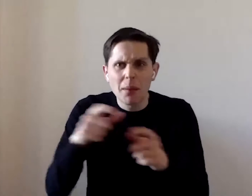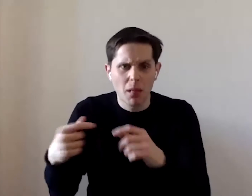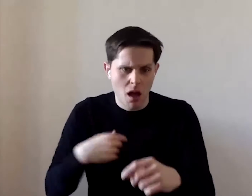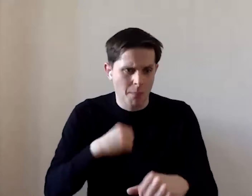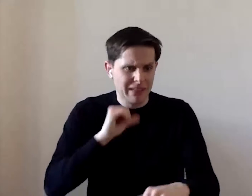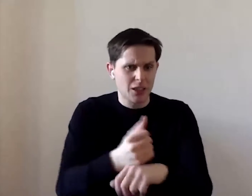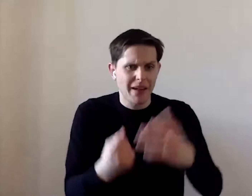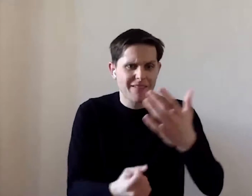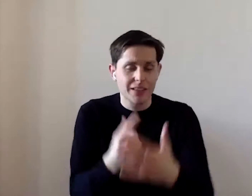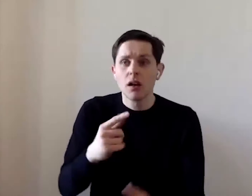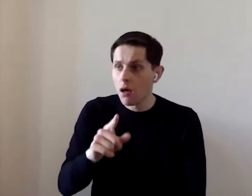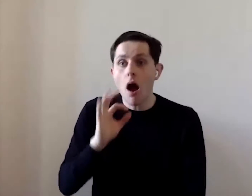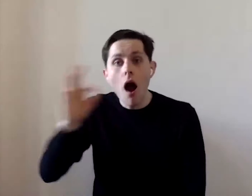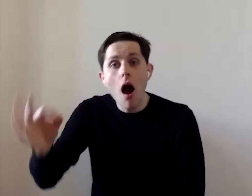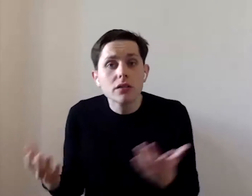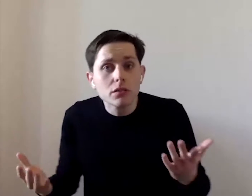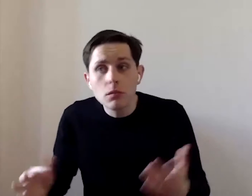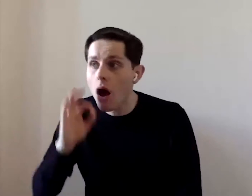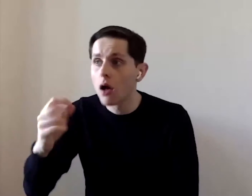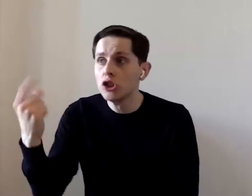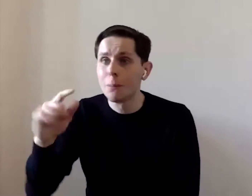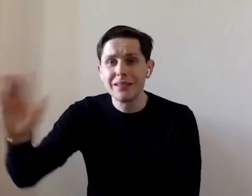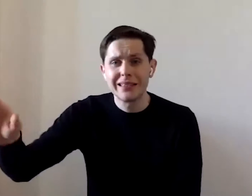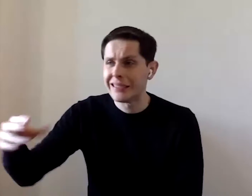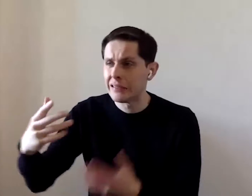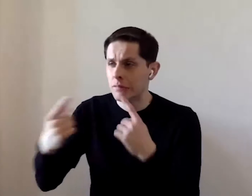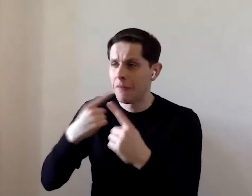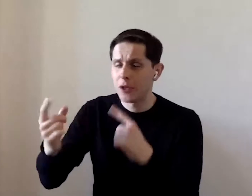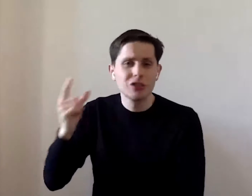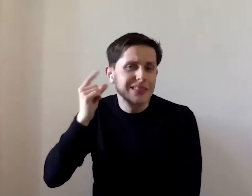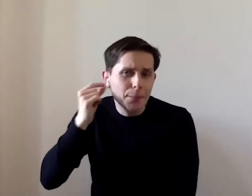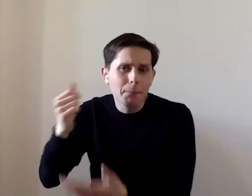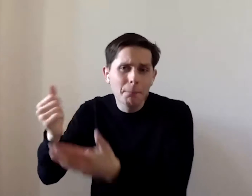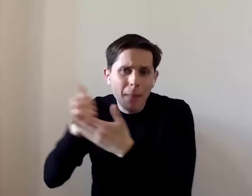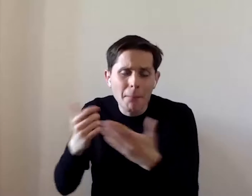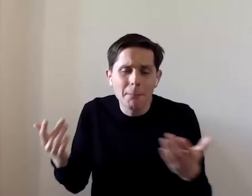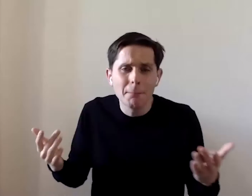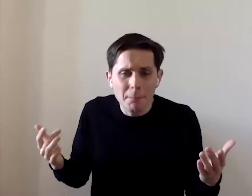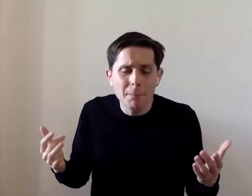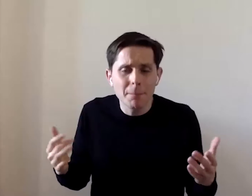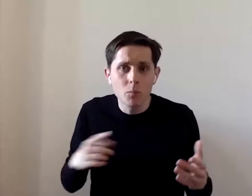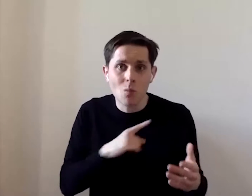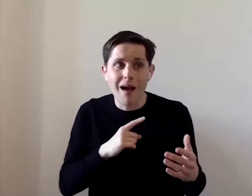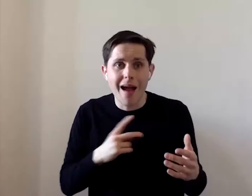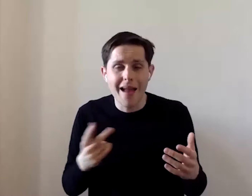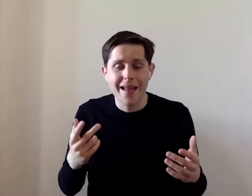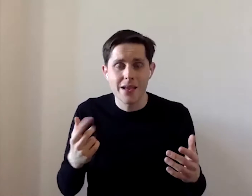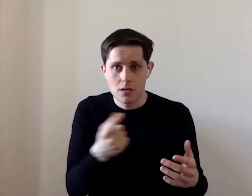people, ask someone, especially if you're hosting events and things that should be accessible